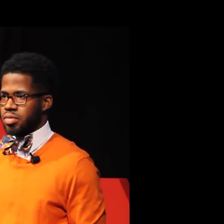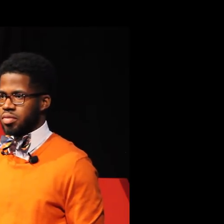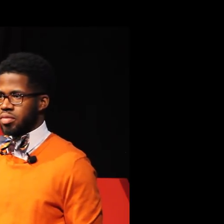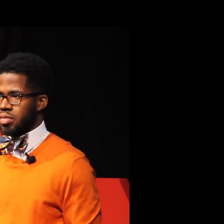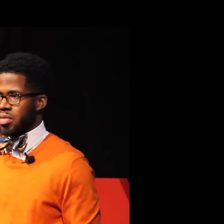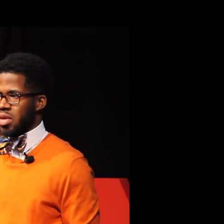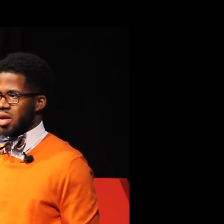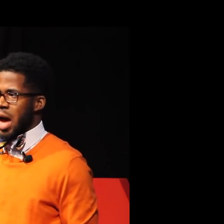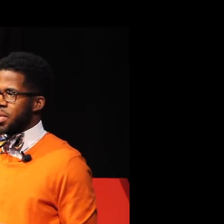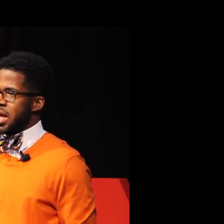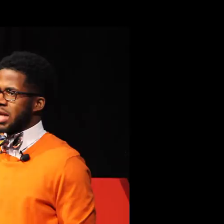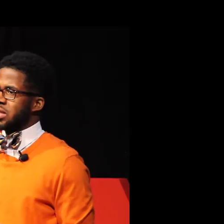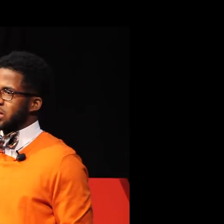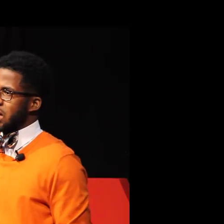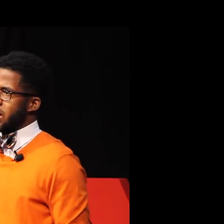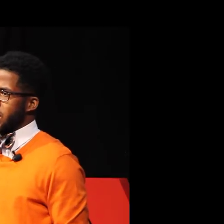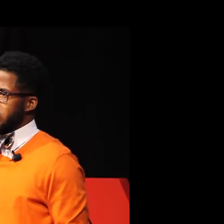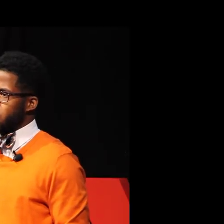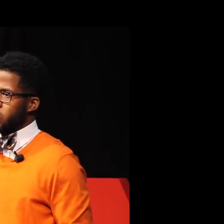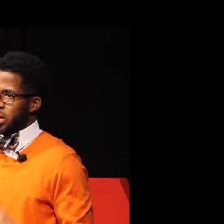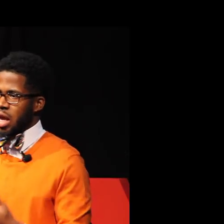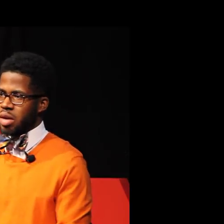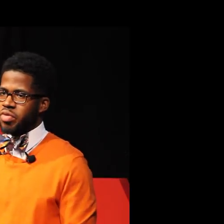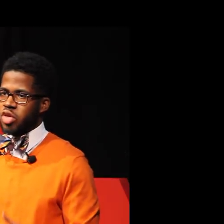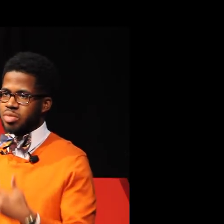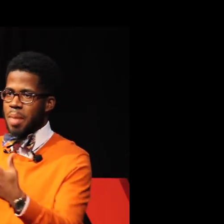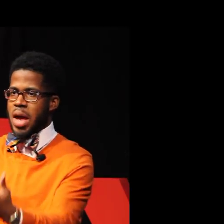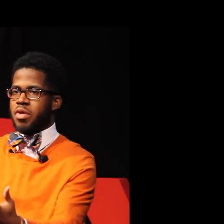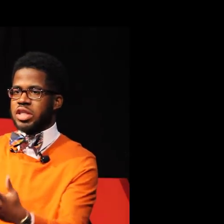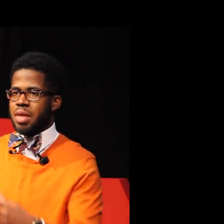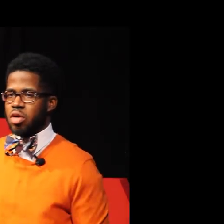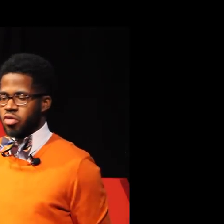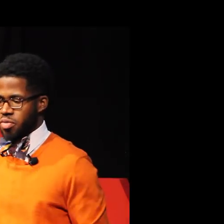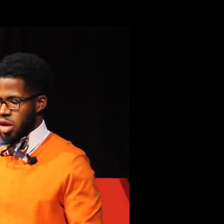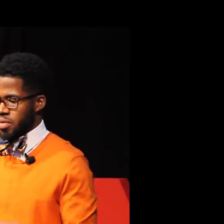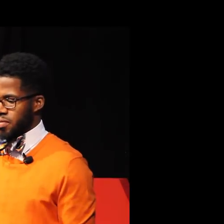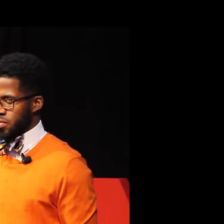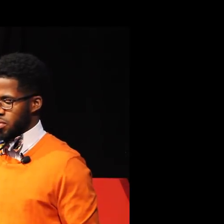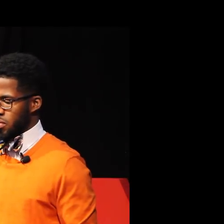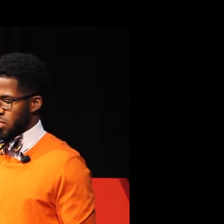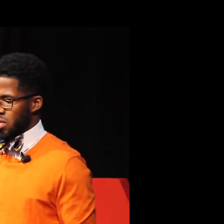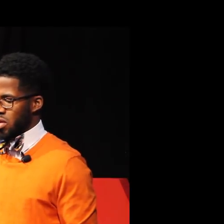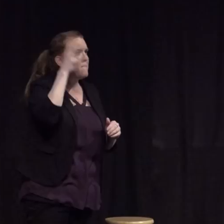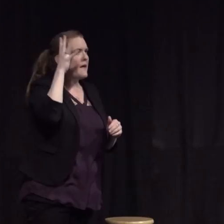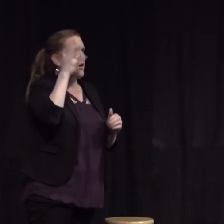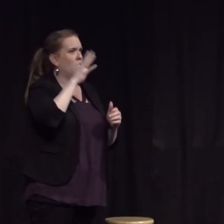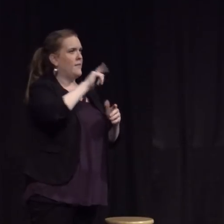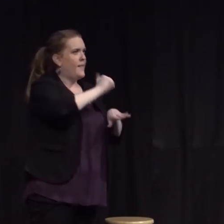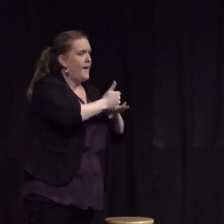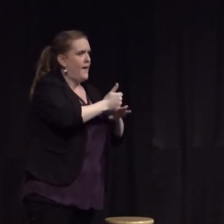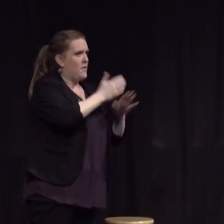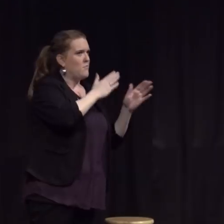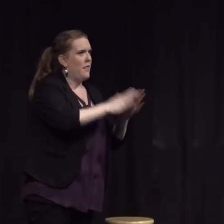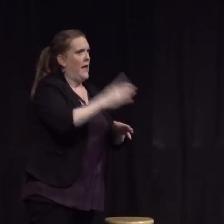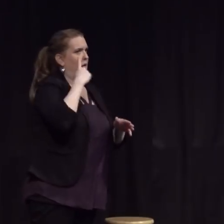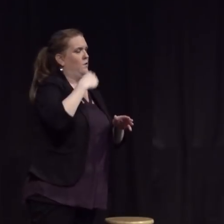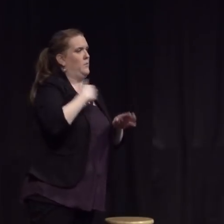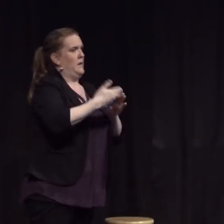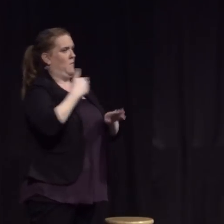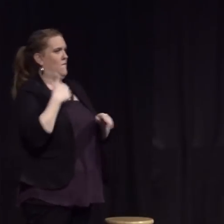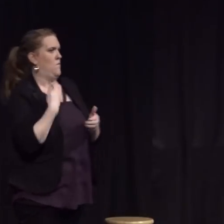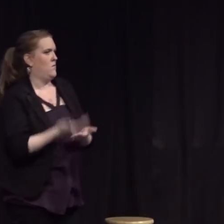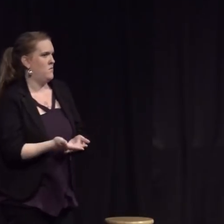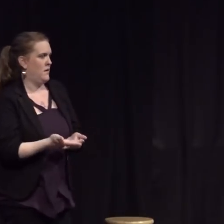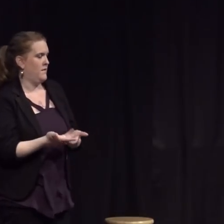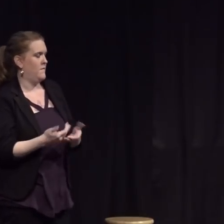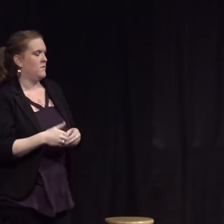upbringing. I began to study and explore the kingdom for which my parents had built for me. A kingdom that could not have made the